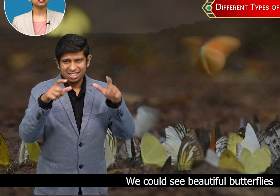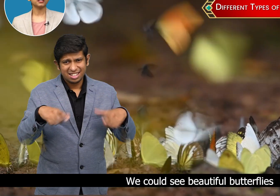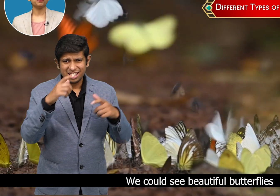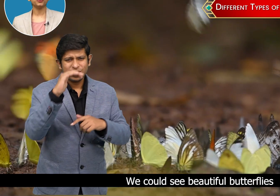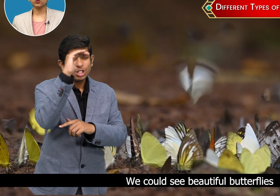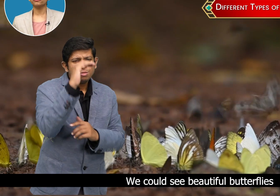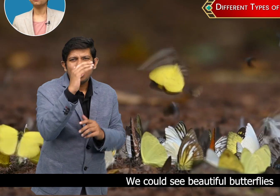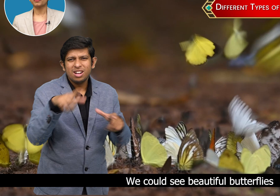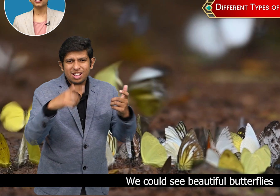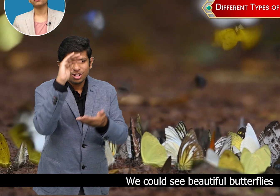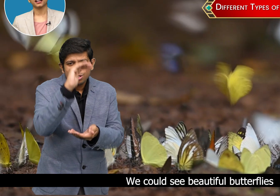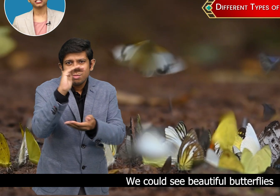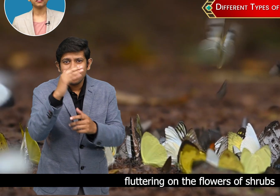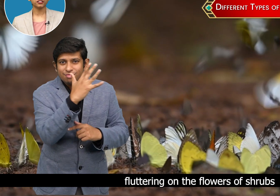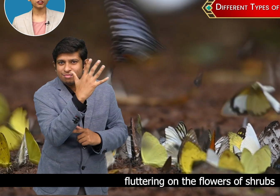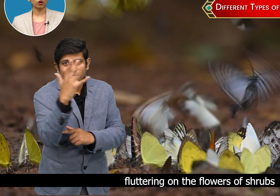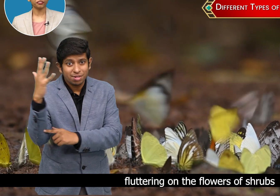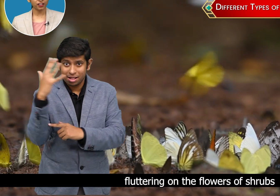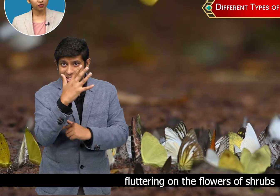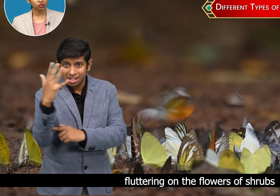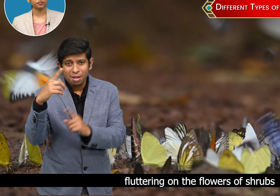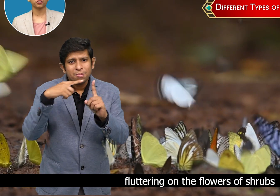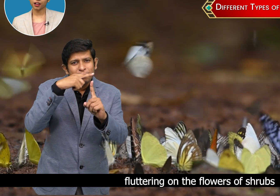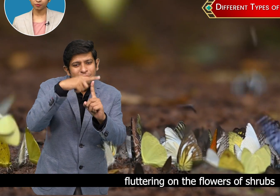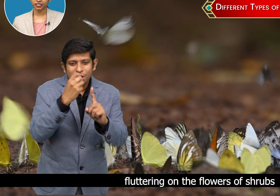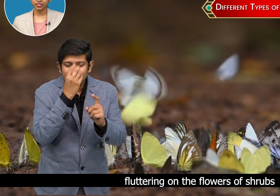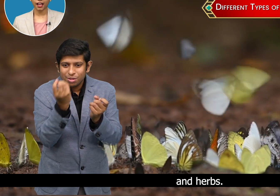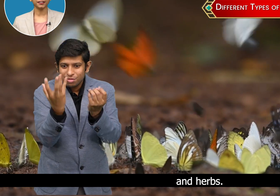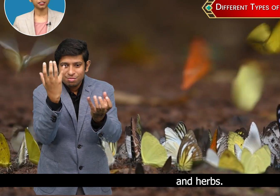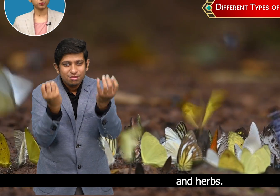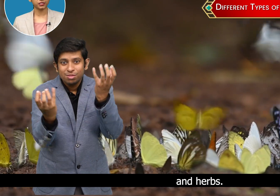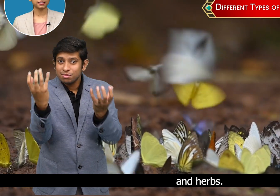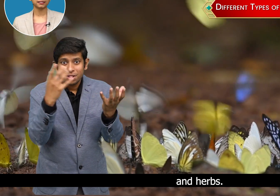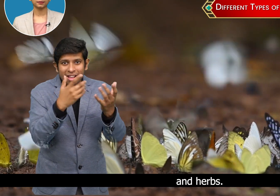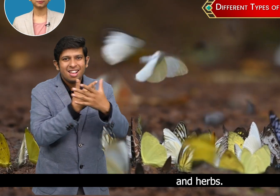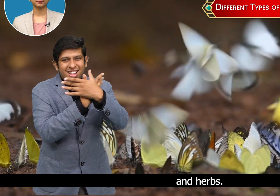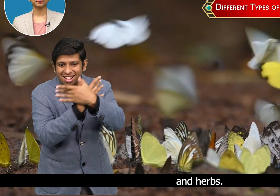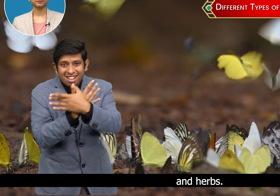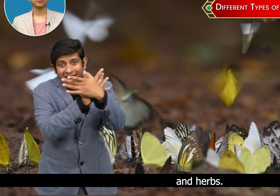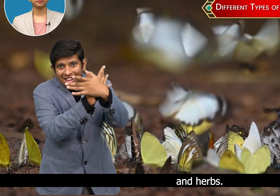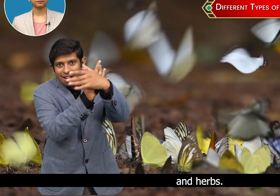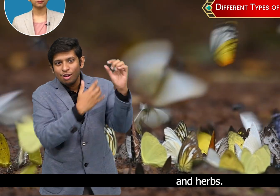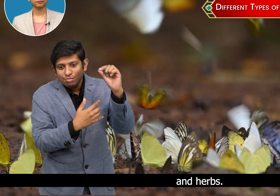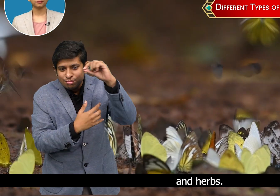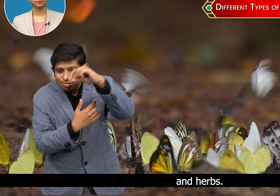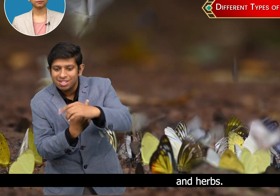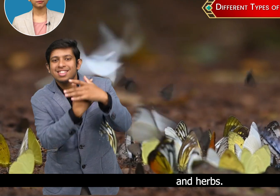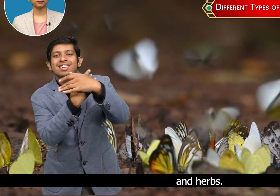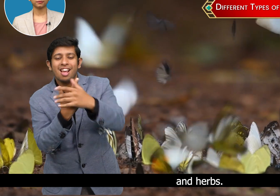We could see beautiful butterflies fluttering on the flowers of shrubs and herbs.